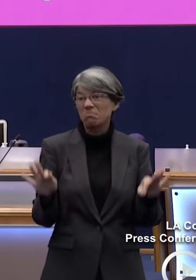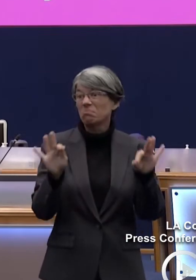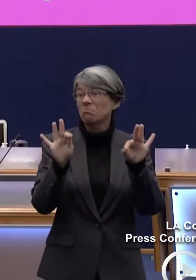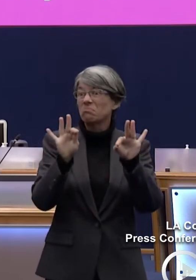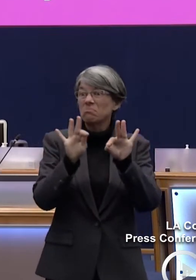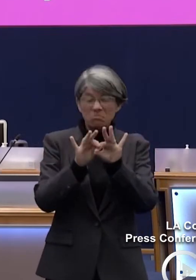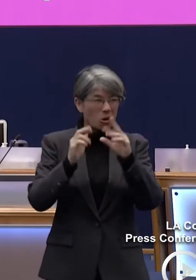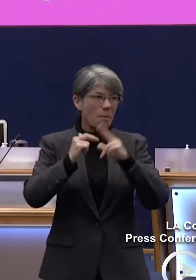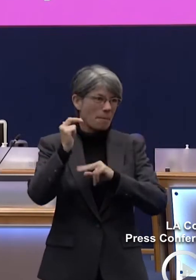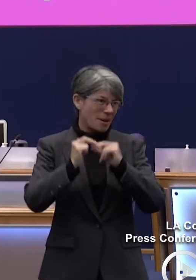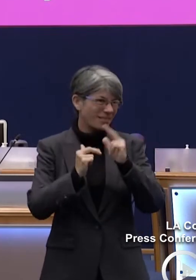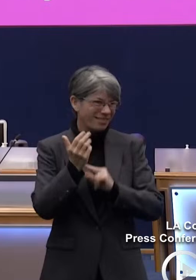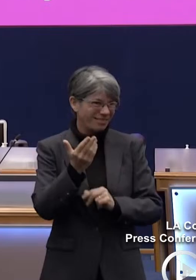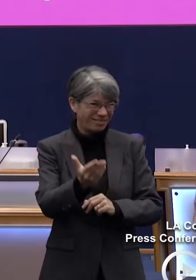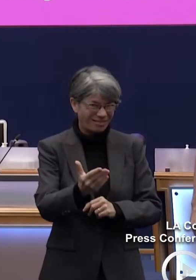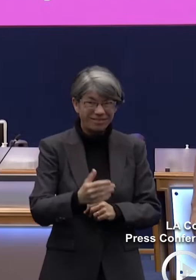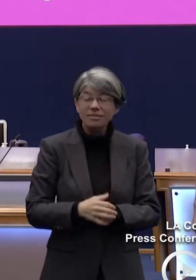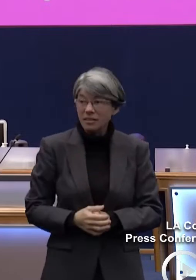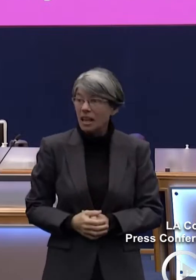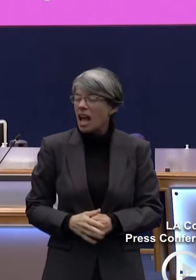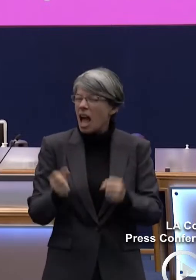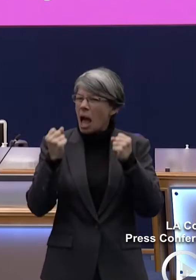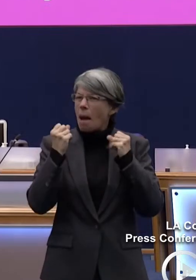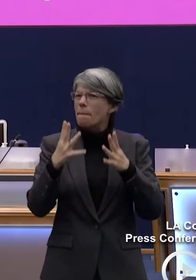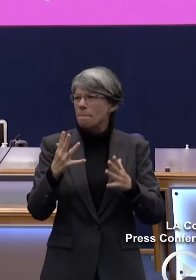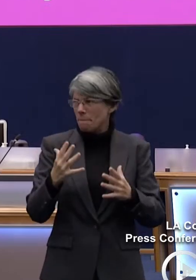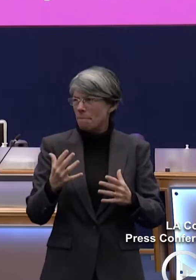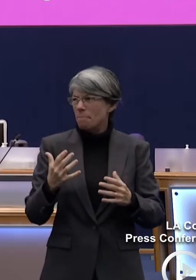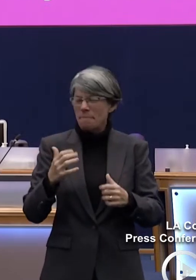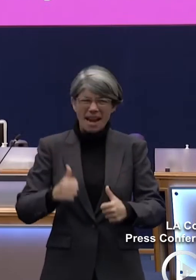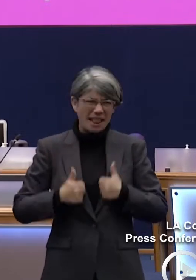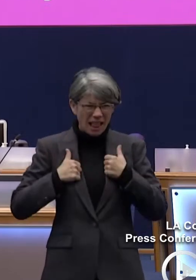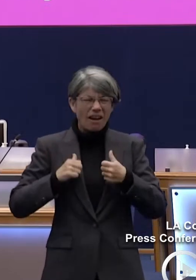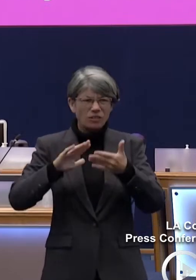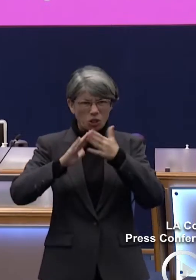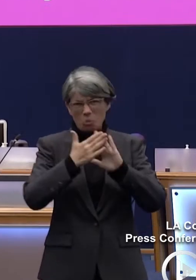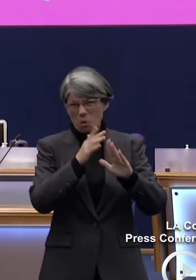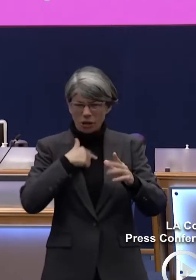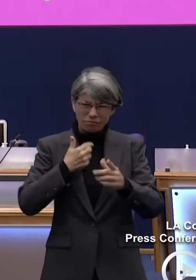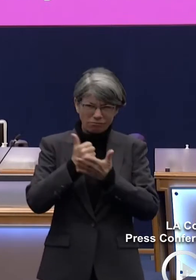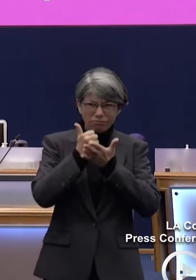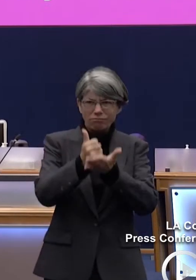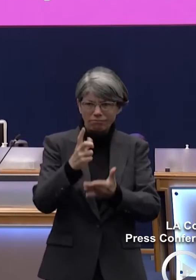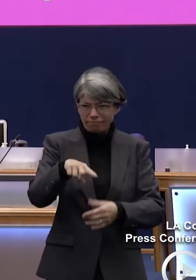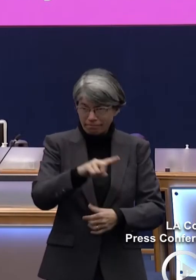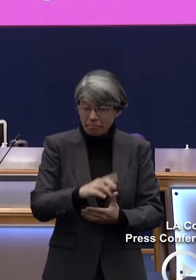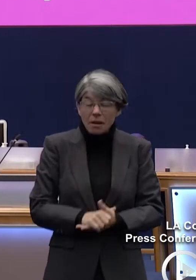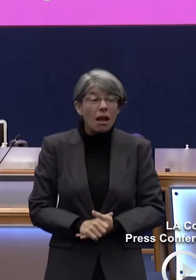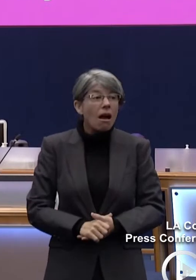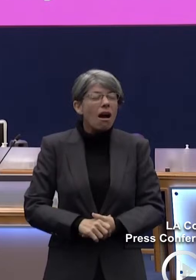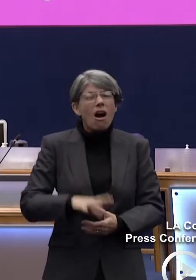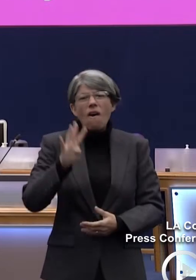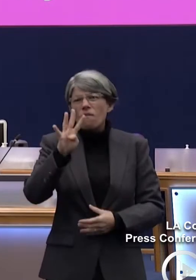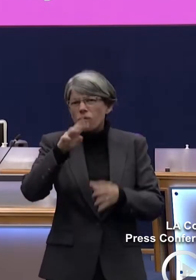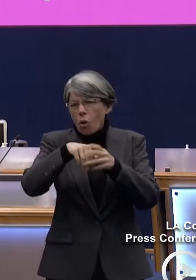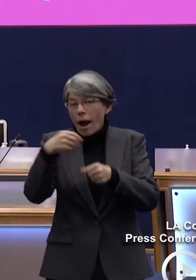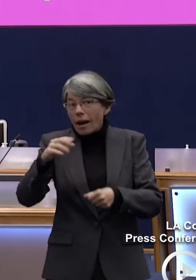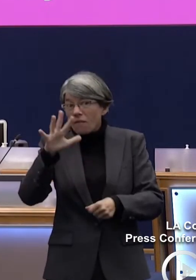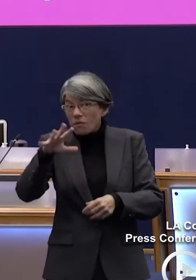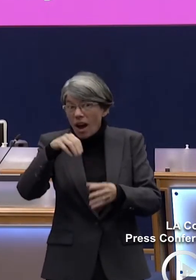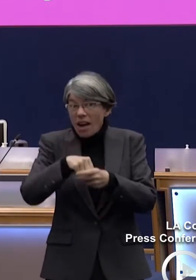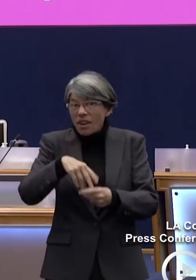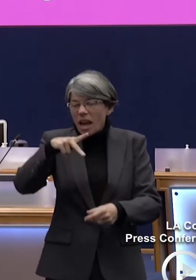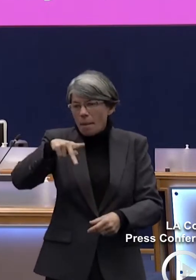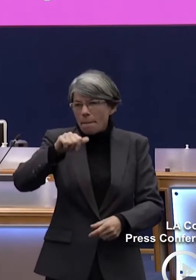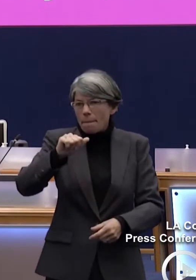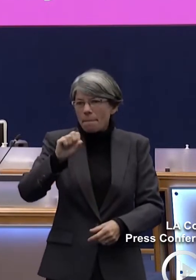really important building in many lives in that community. 4 of the 5 schools within the Pasadena Unified School